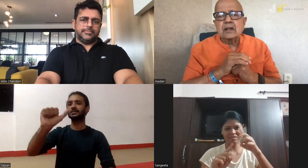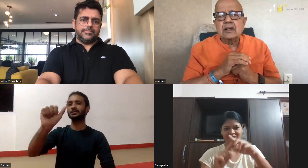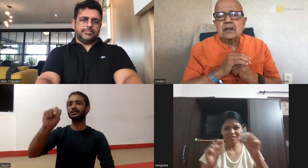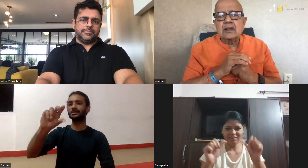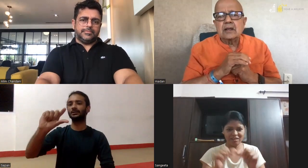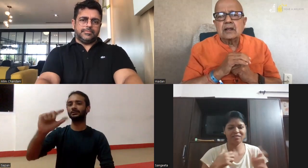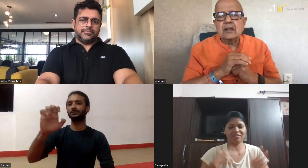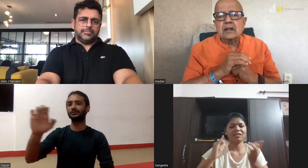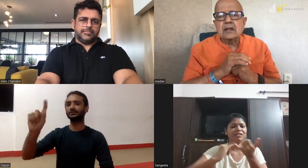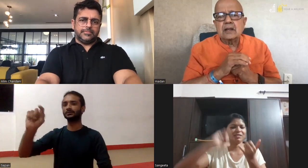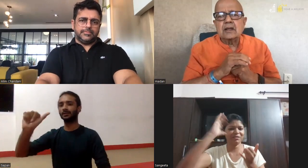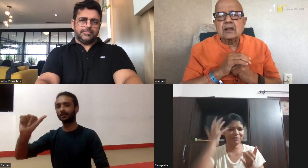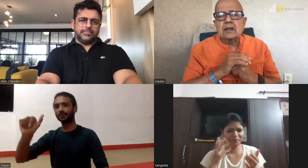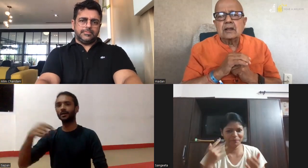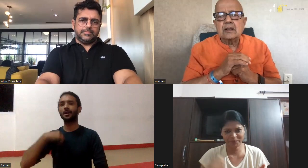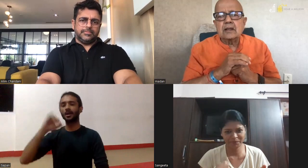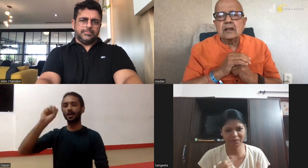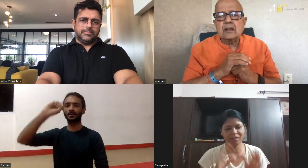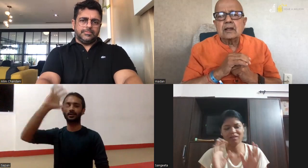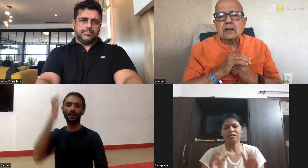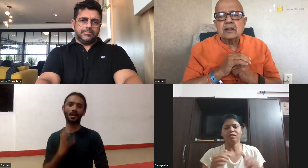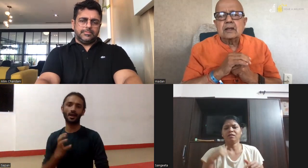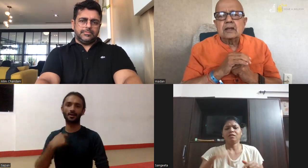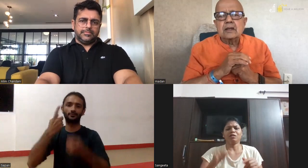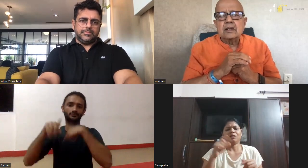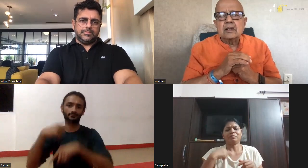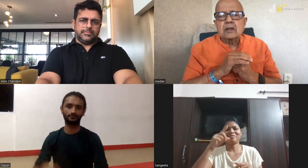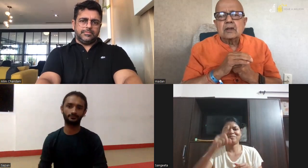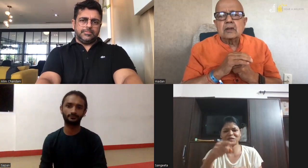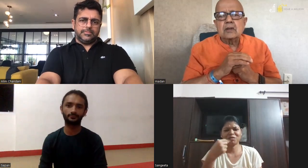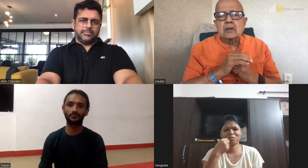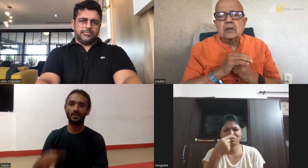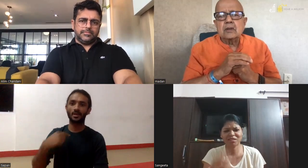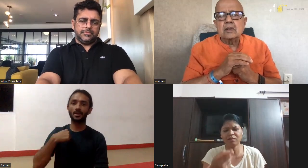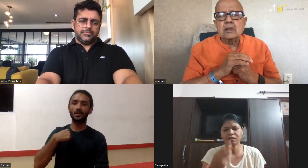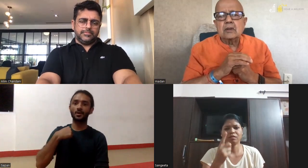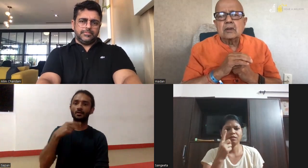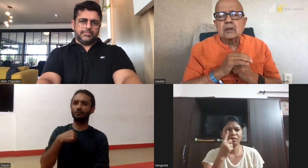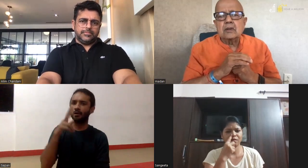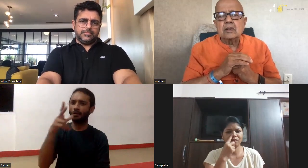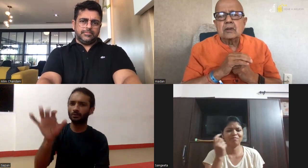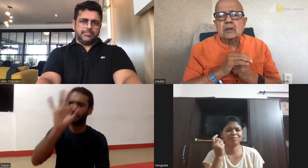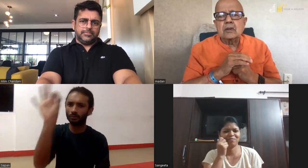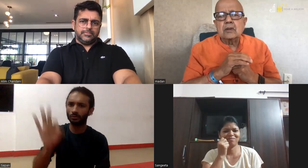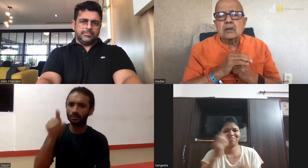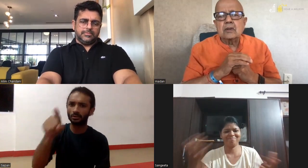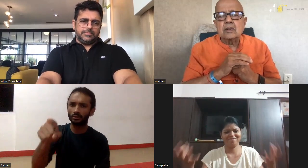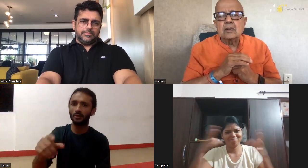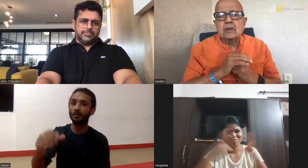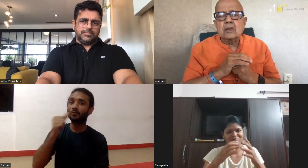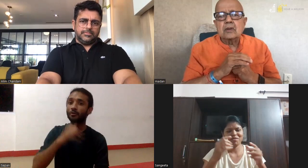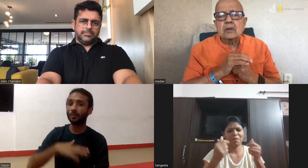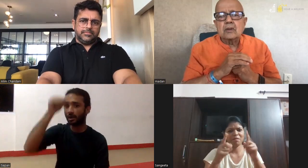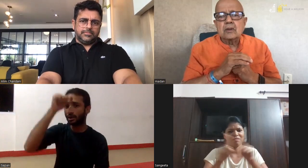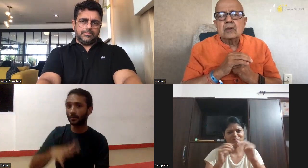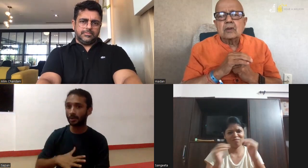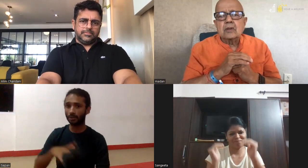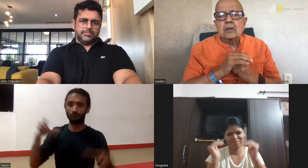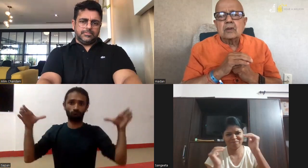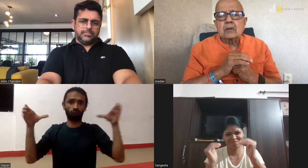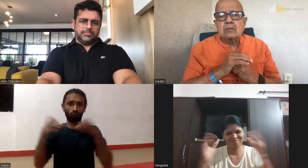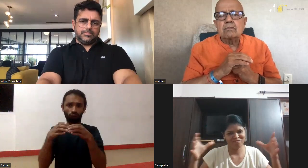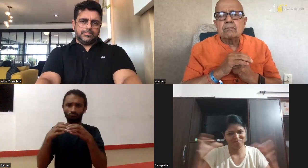Otherwise, generations will go illiterate again, and we don't want our generations to be illiterate.